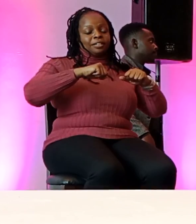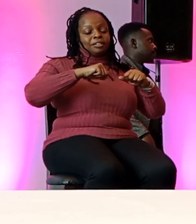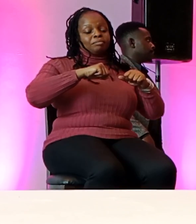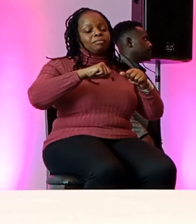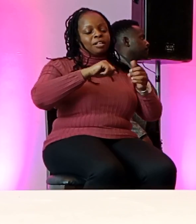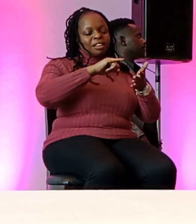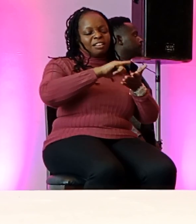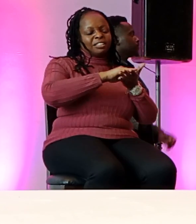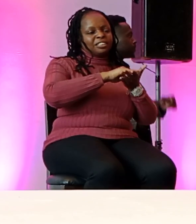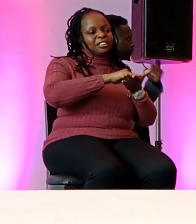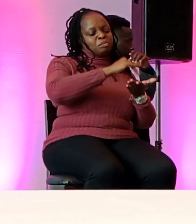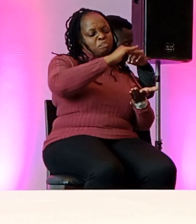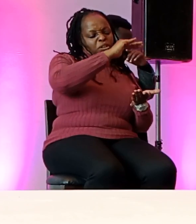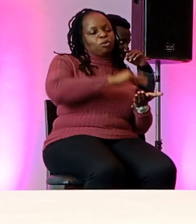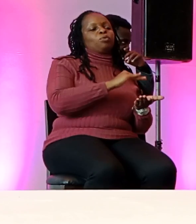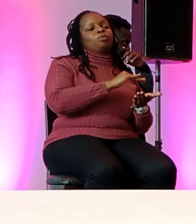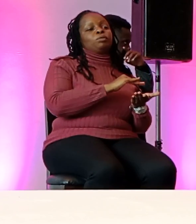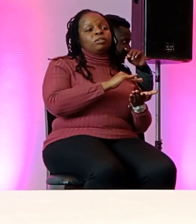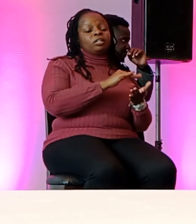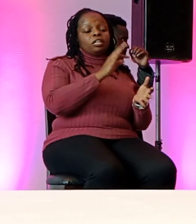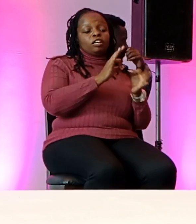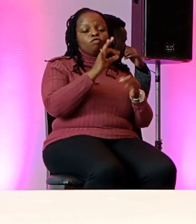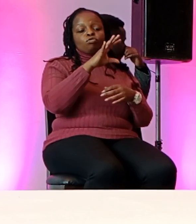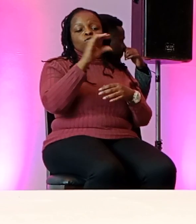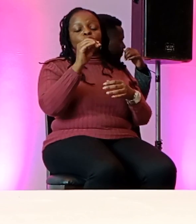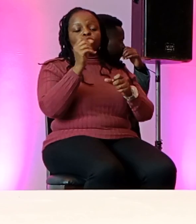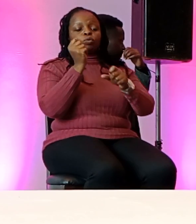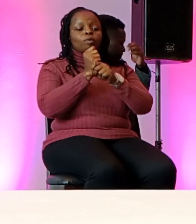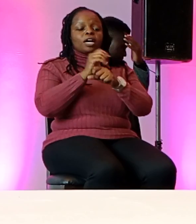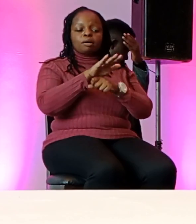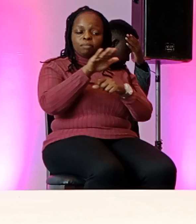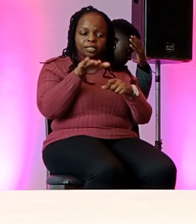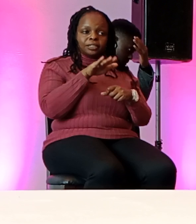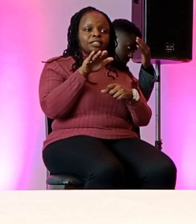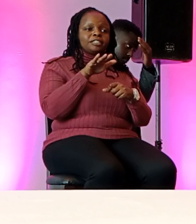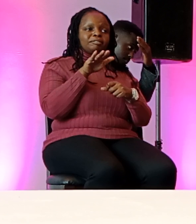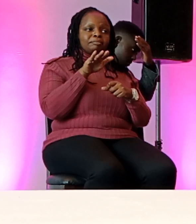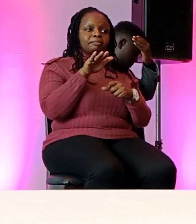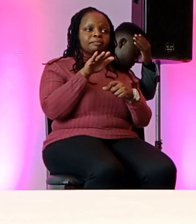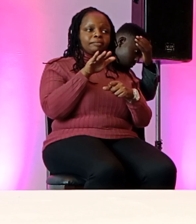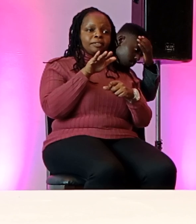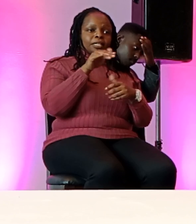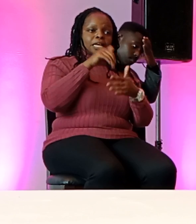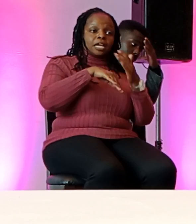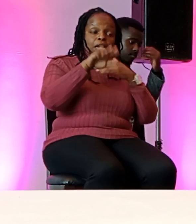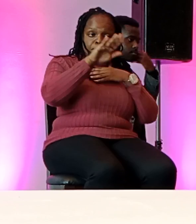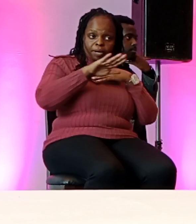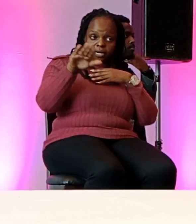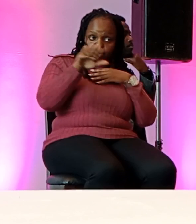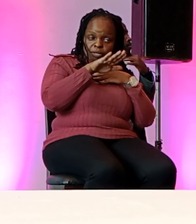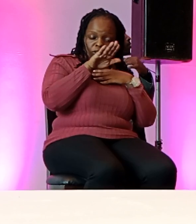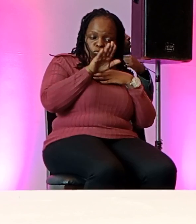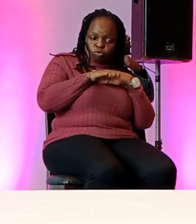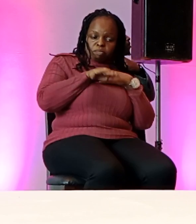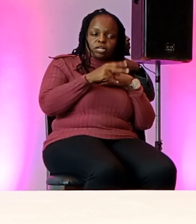is definitely below. If you go to the workplace, in parliament, women